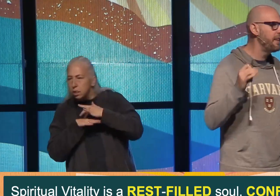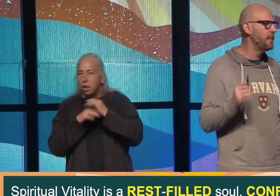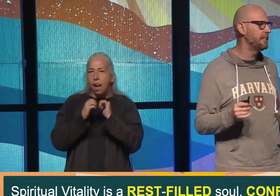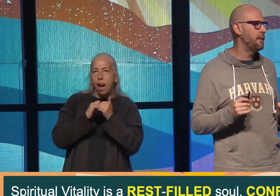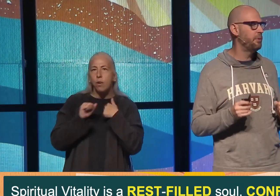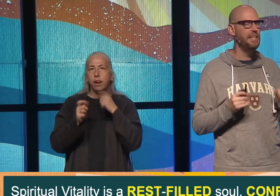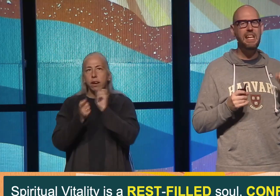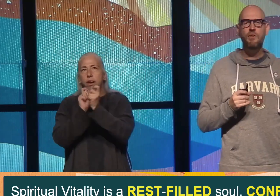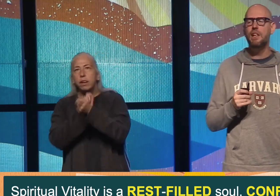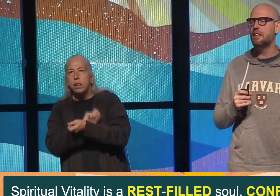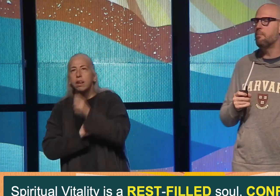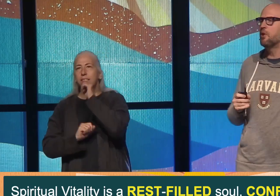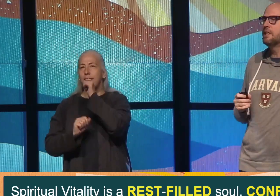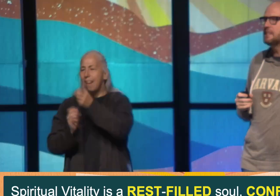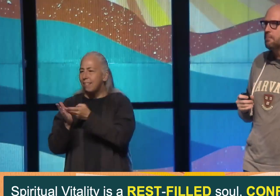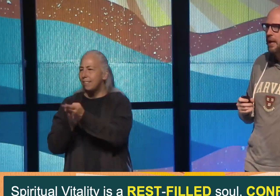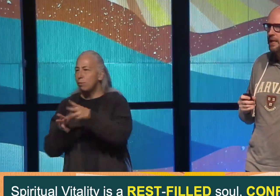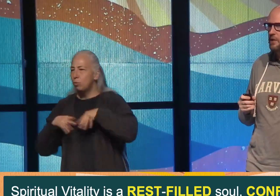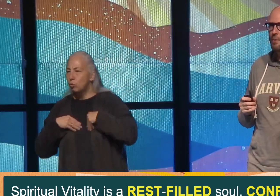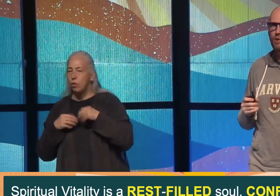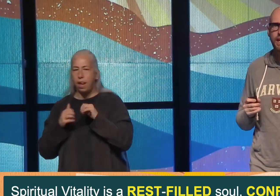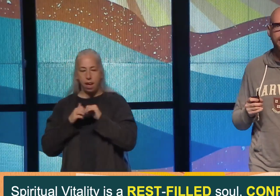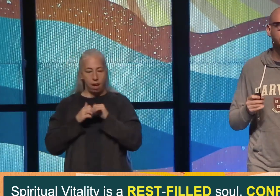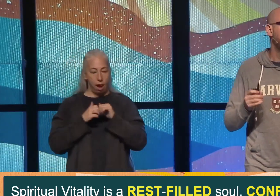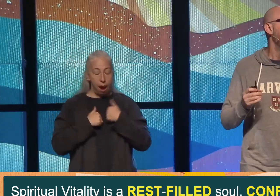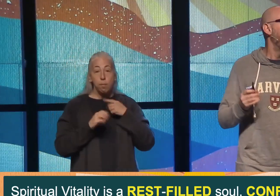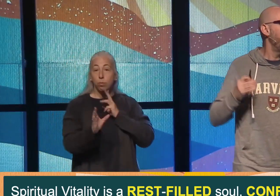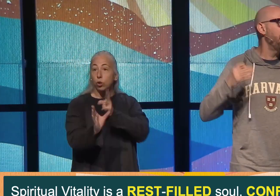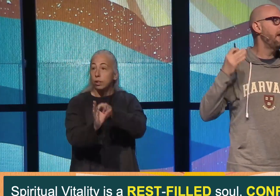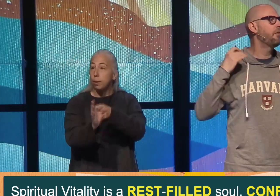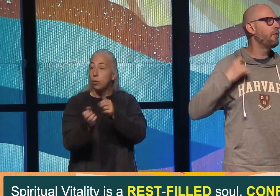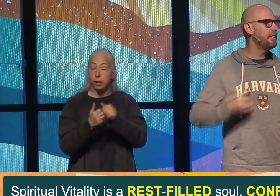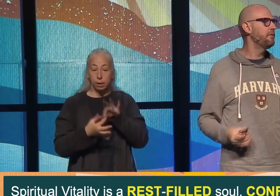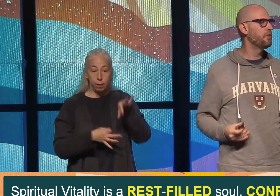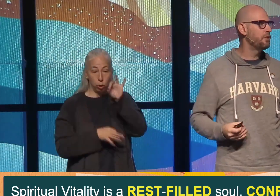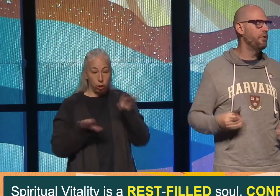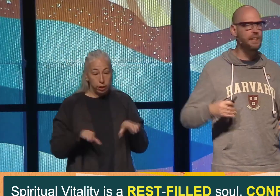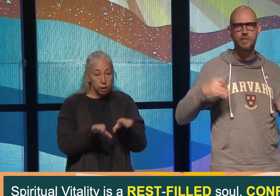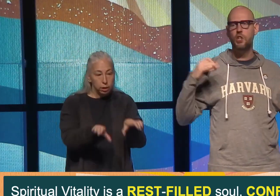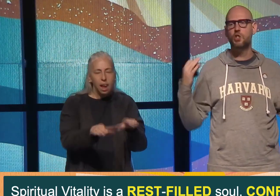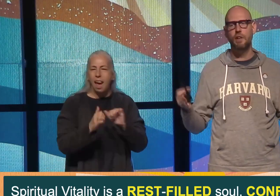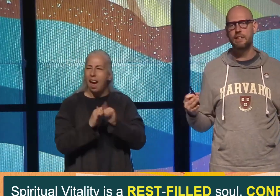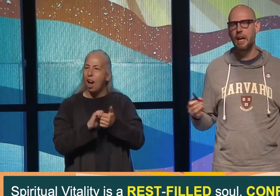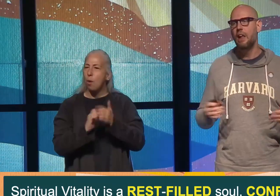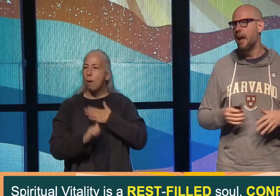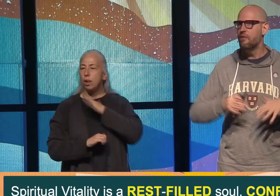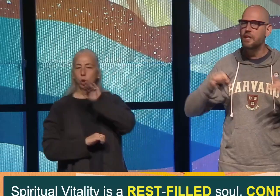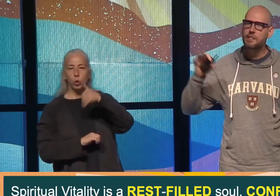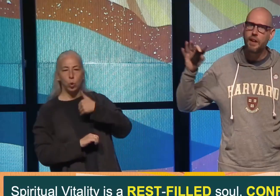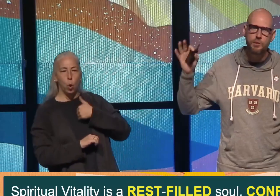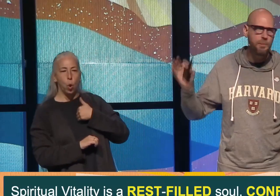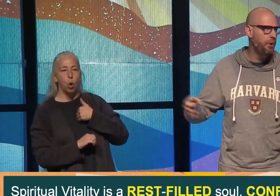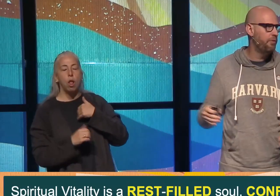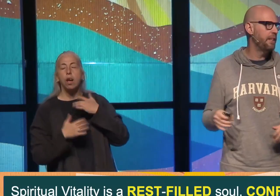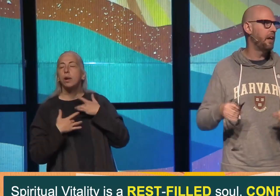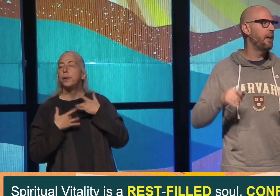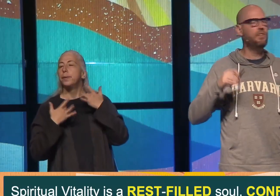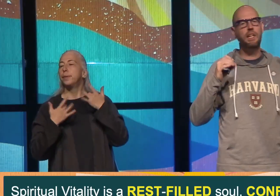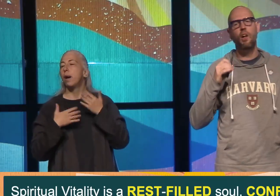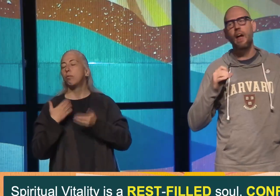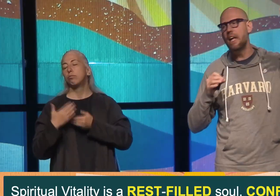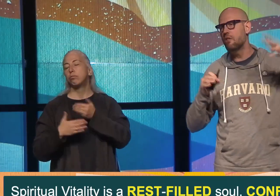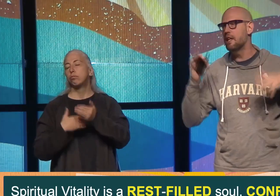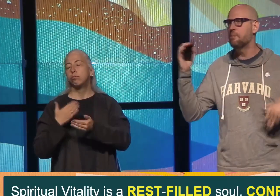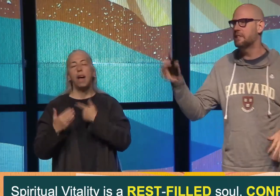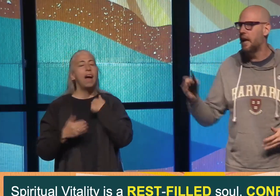can I rewrite the unacceptables? Even as I'm participating in spiritual activities, I want to have a rest-filled soul that isn't all stressed out. Everything doesn't have to be perfect. I don't